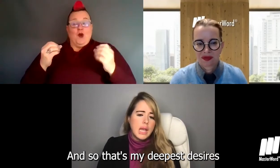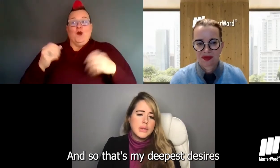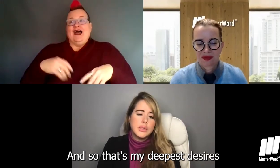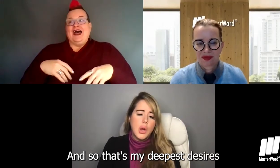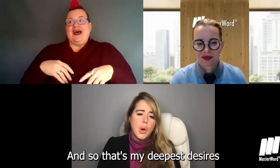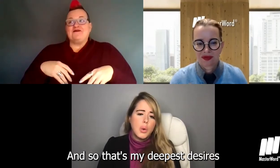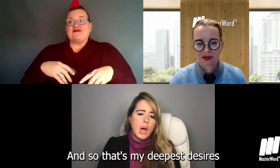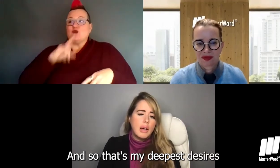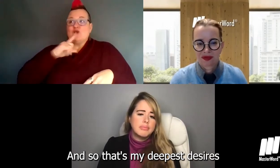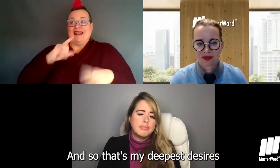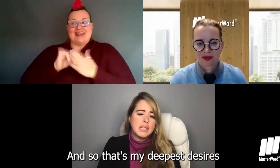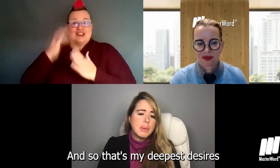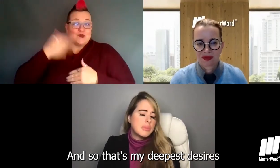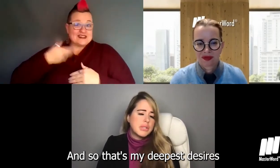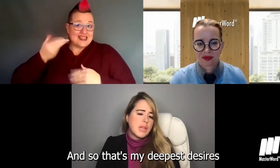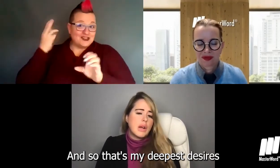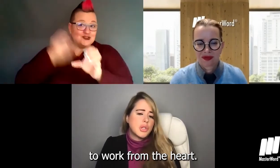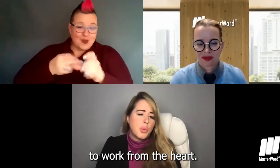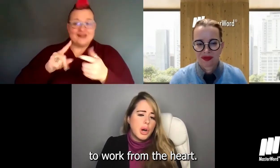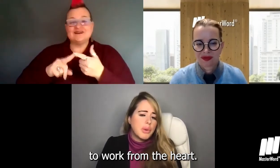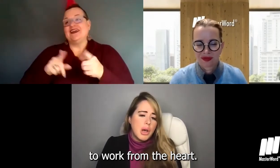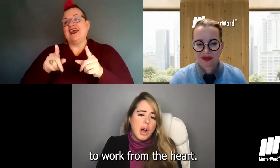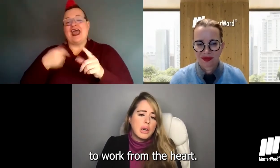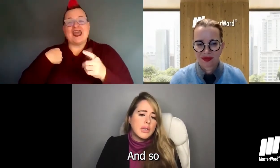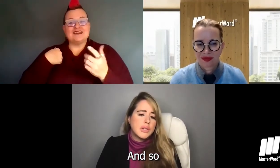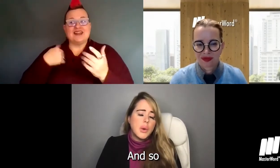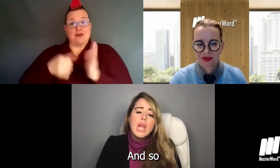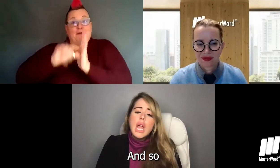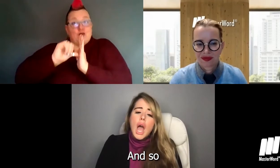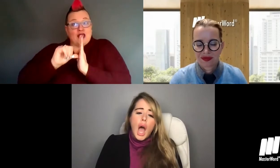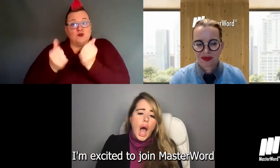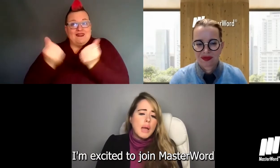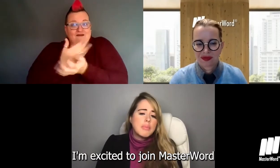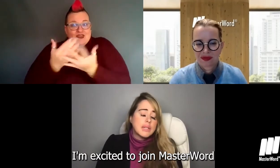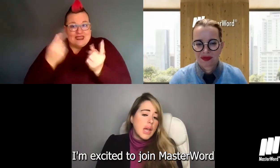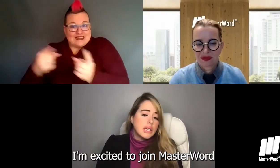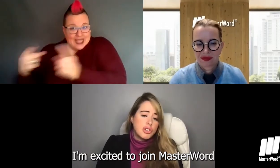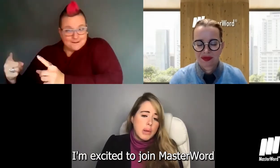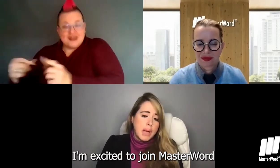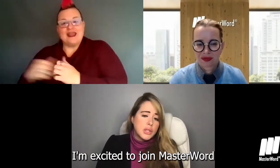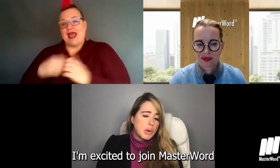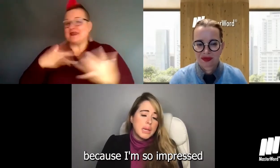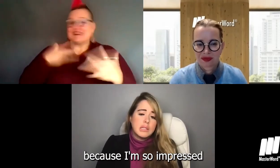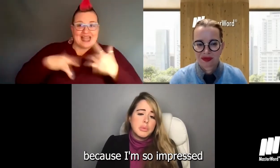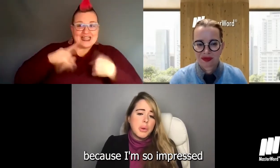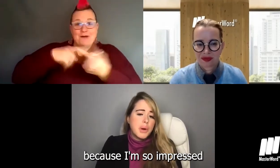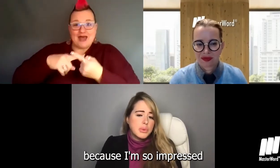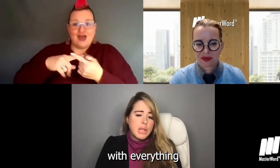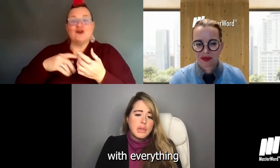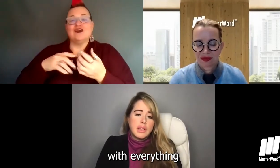And so that's my deepest desires to work from the heart. And so I'm excited to join MasterWord because I'm so impressed with everything